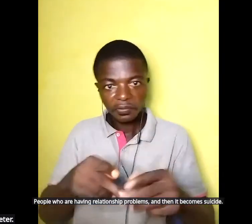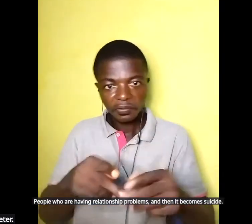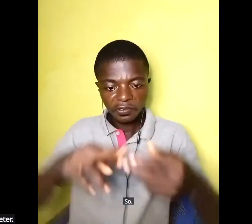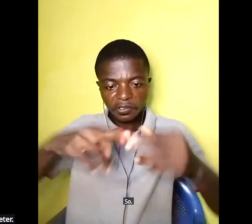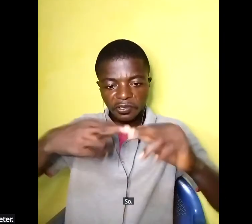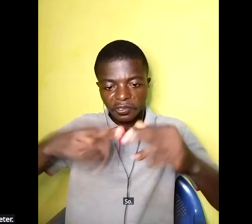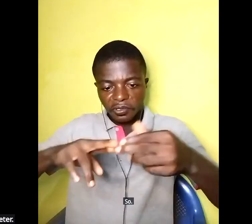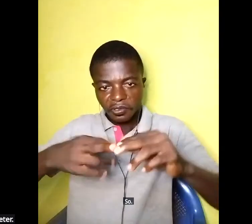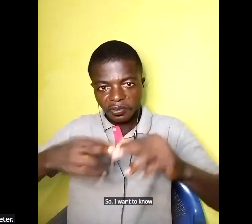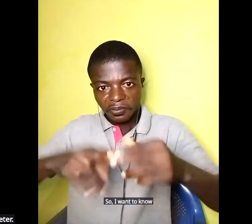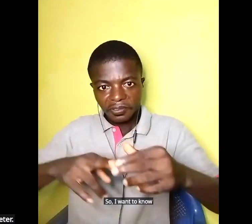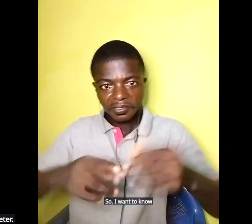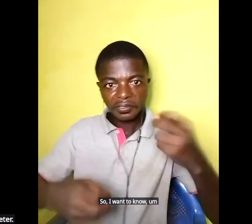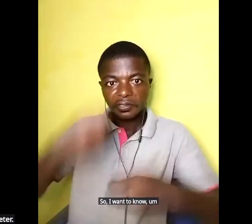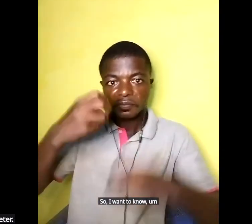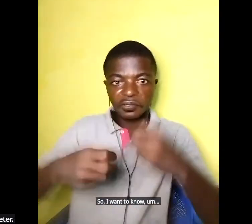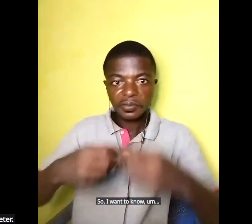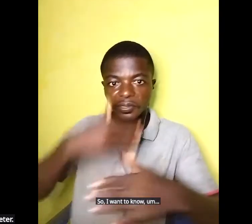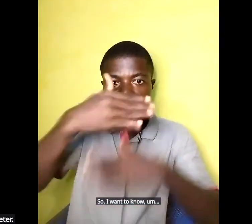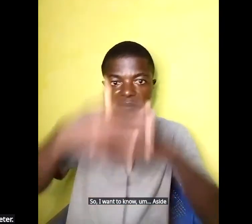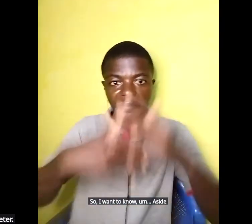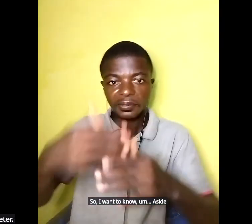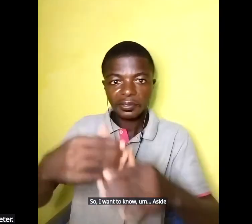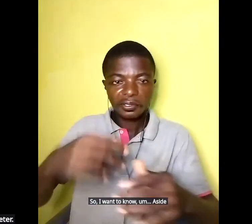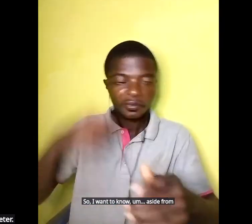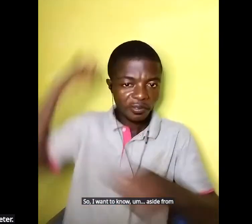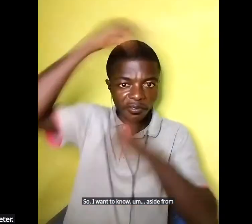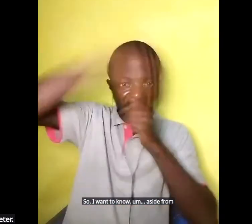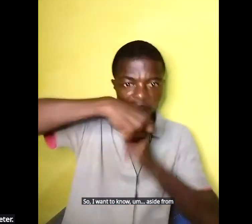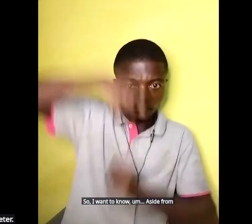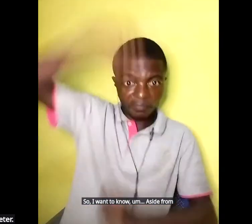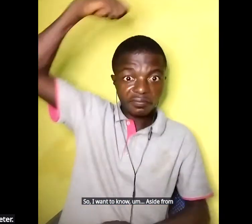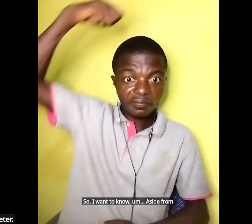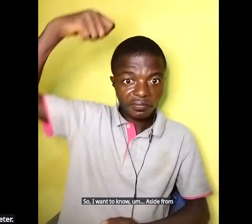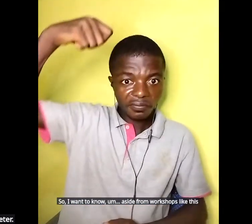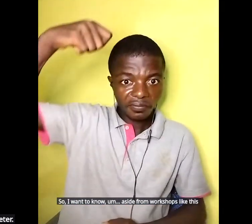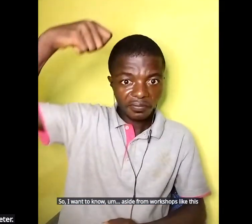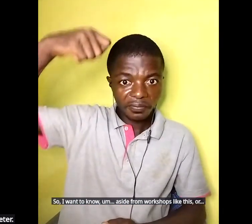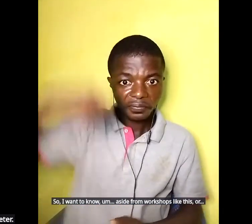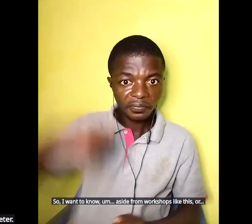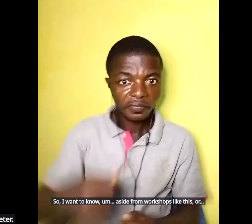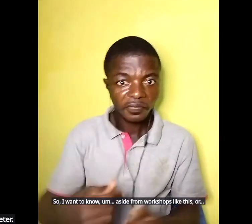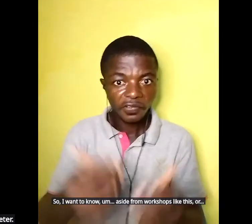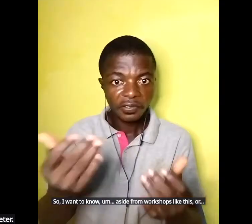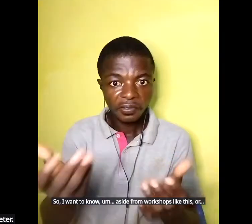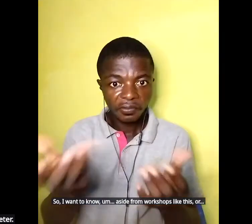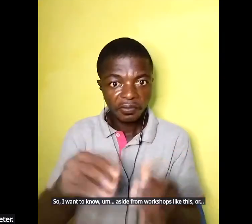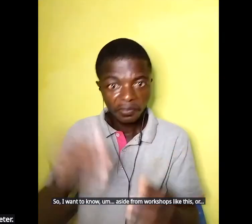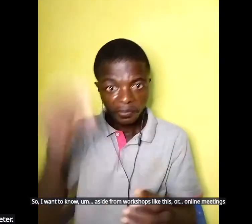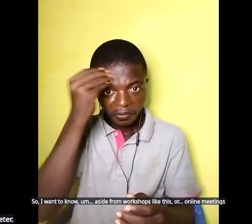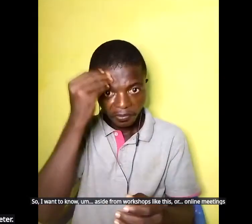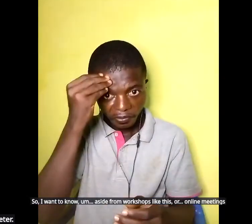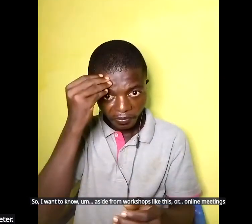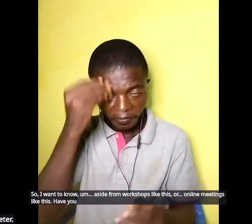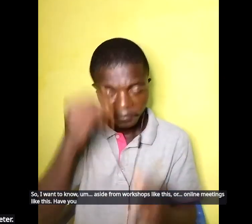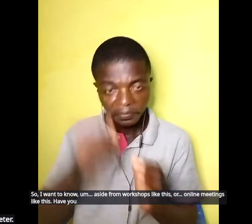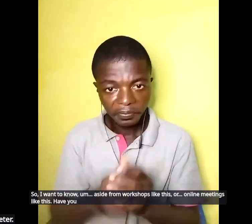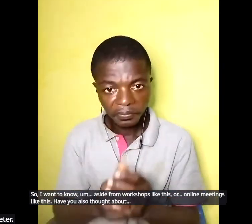want to know, aside from workshops like this or online meetings like this, have you also thought